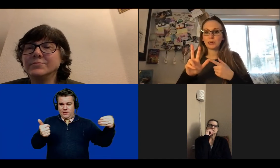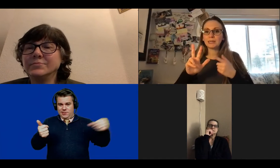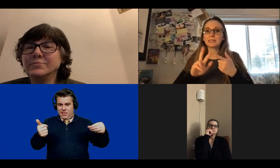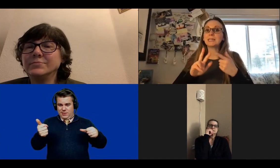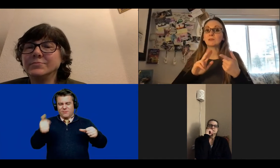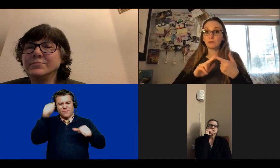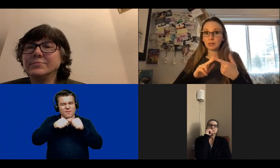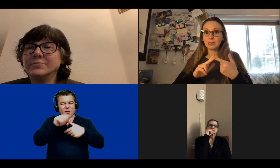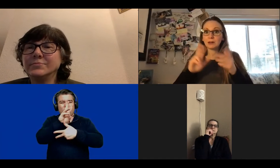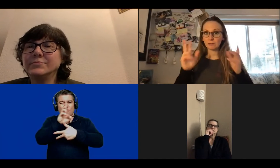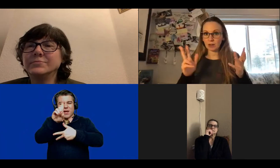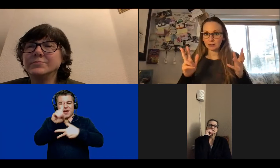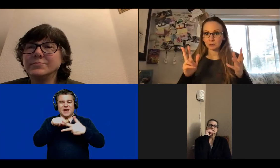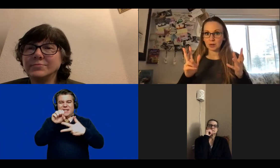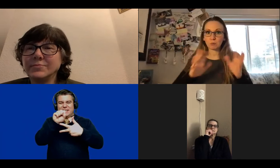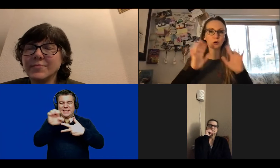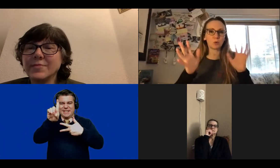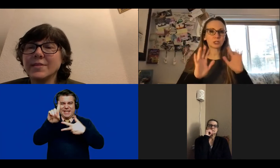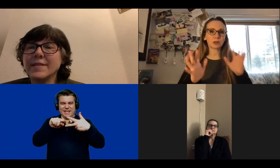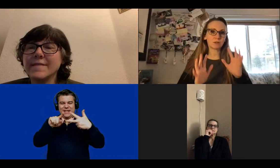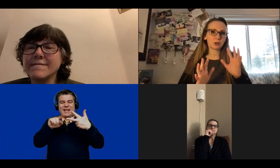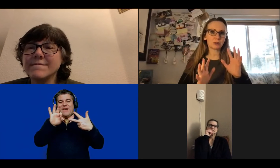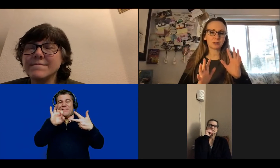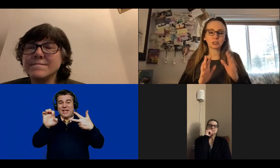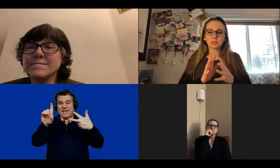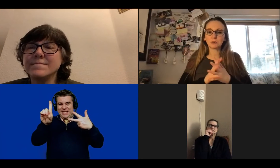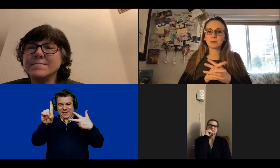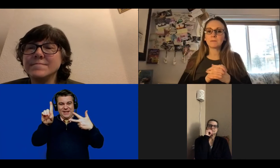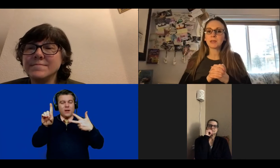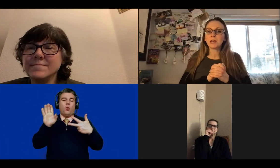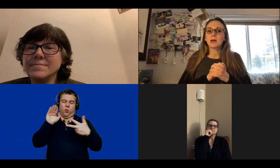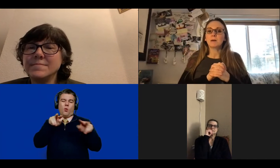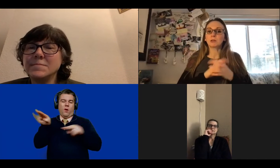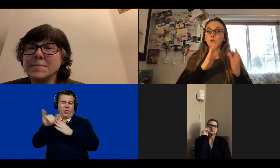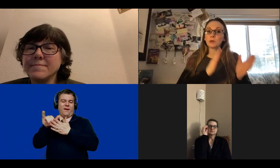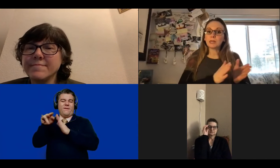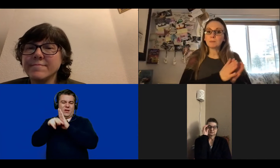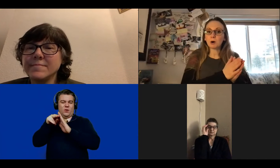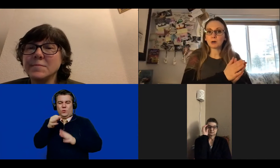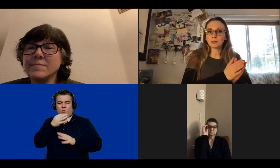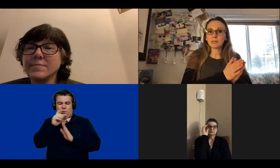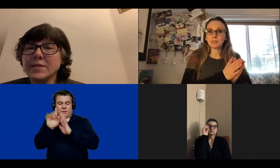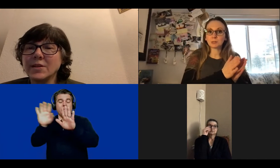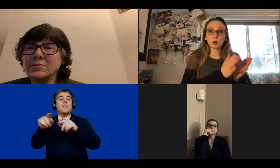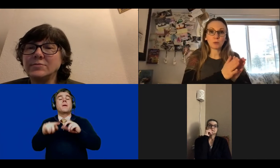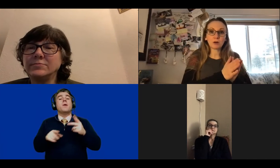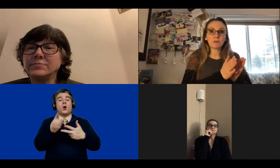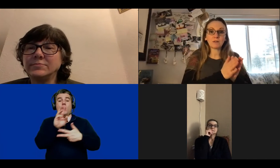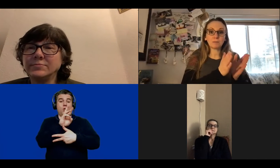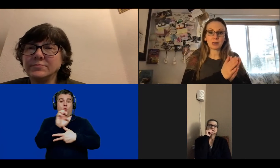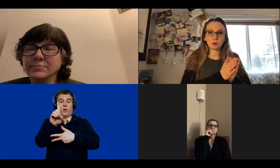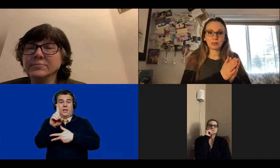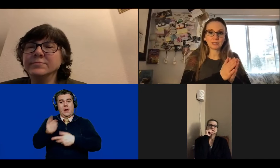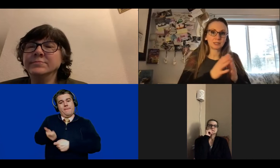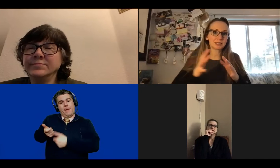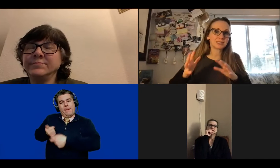things, the weed, seed, and feed effect. Okay, we're going to watch that video here in just a little bit. But the weed part is PROBIO5